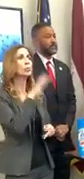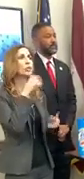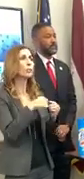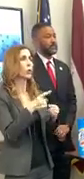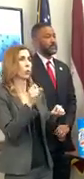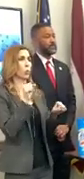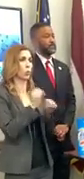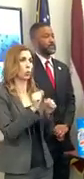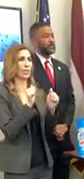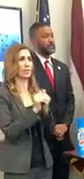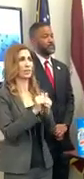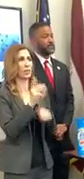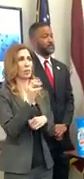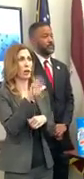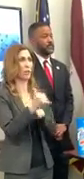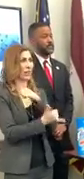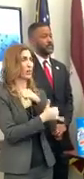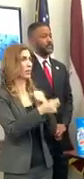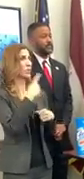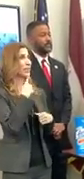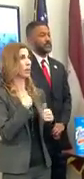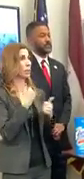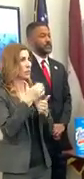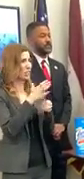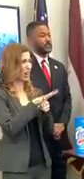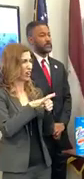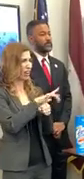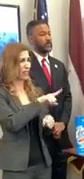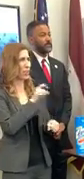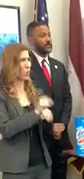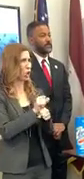in Montgomery County, can you say what area in Montgomery County they work?